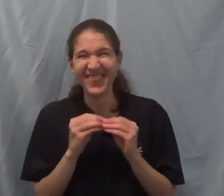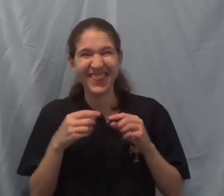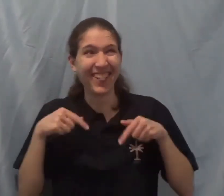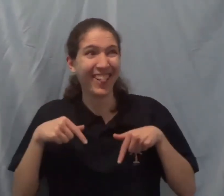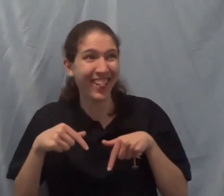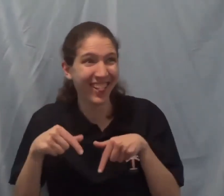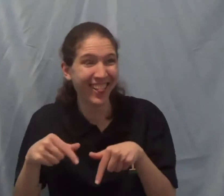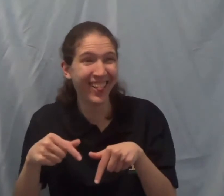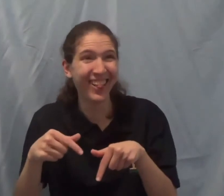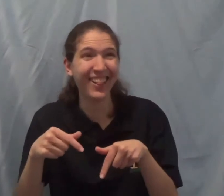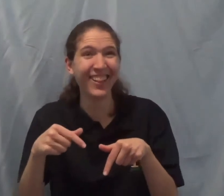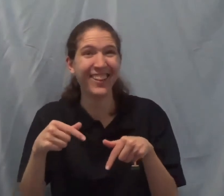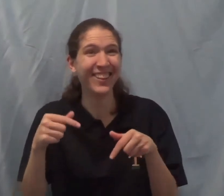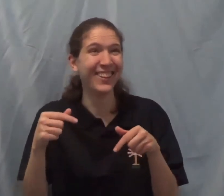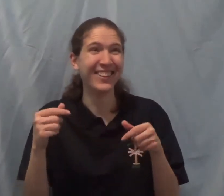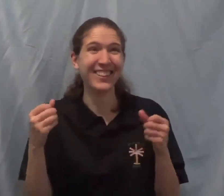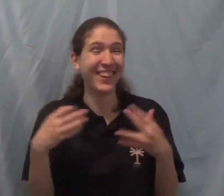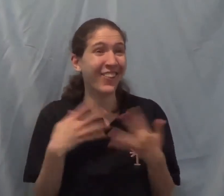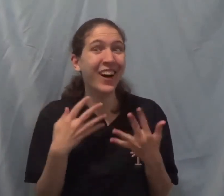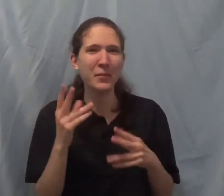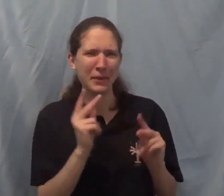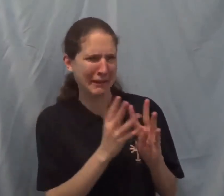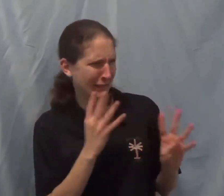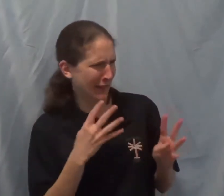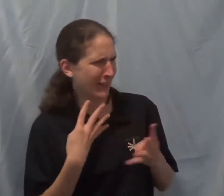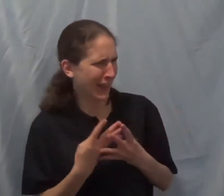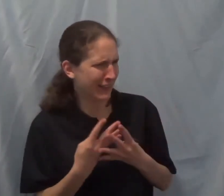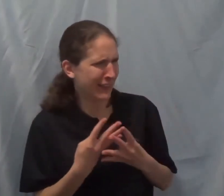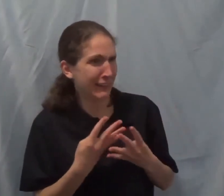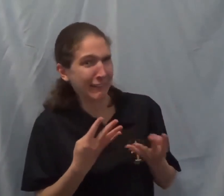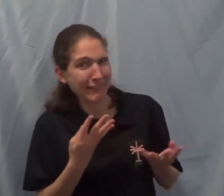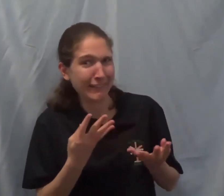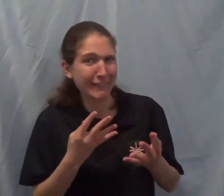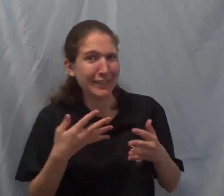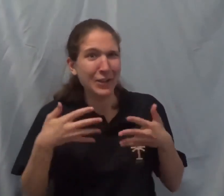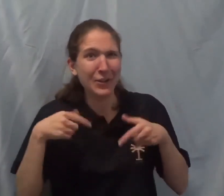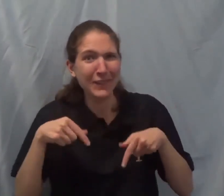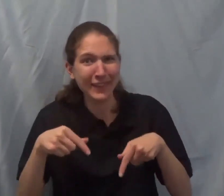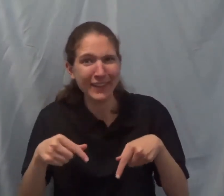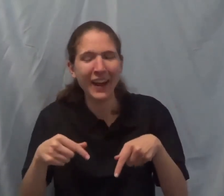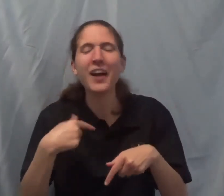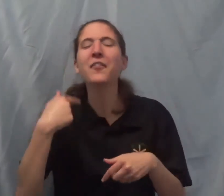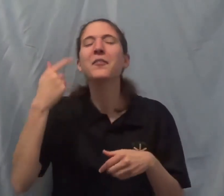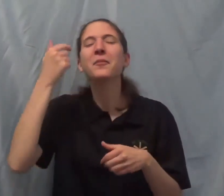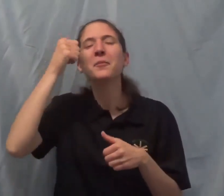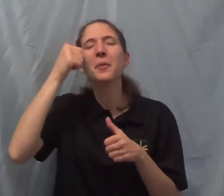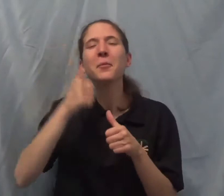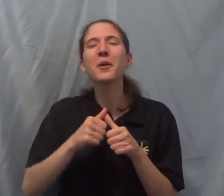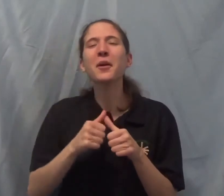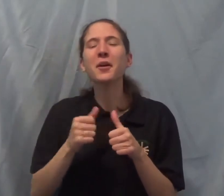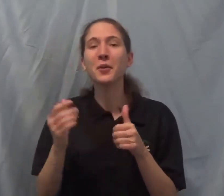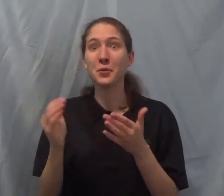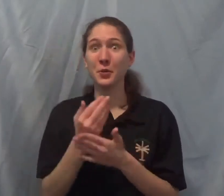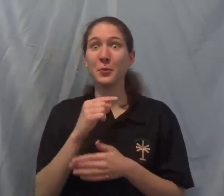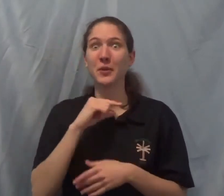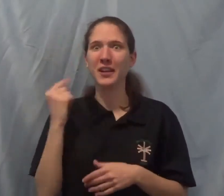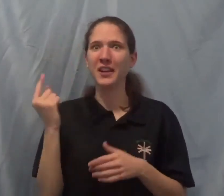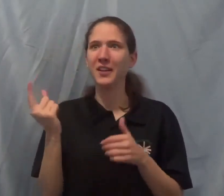job, praying hard, "I'll start tomorrow. Hopefully no one will come. And if anybody comes, I hope it's just